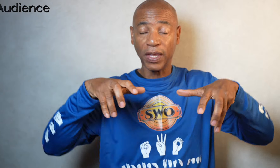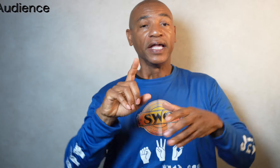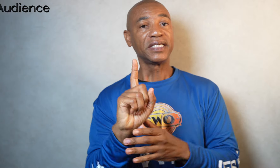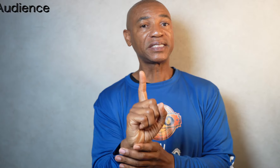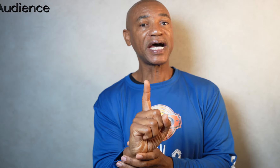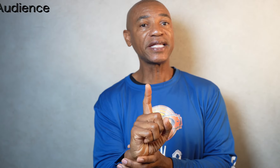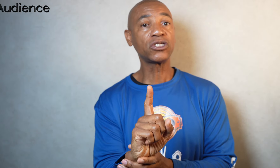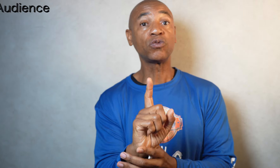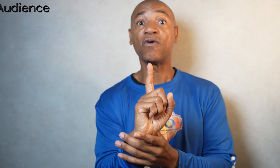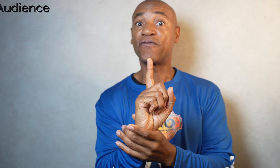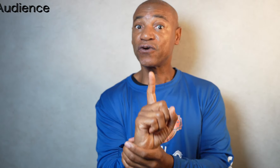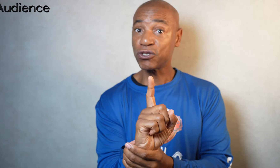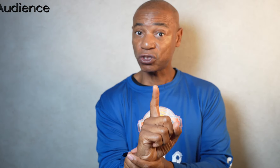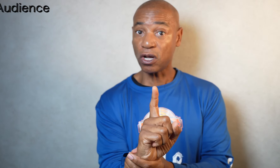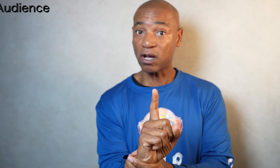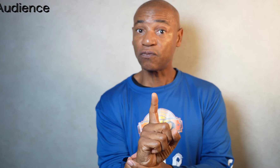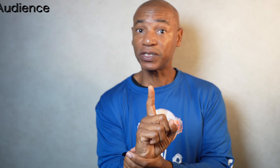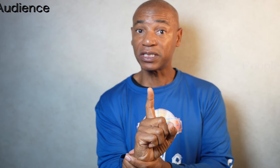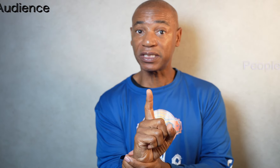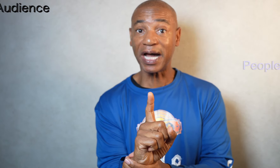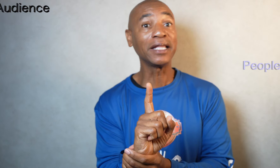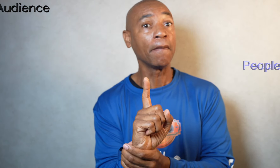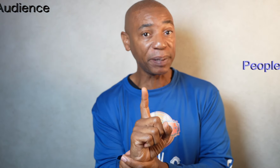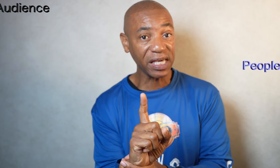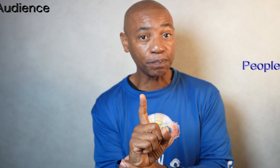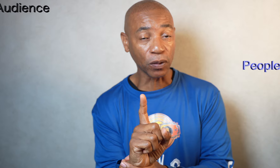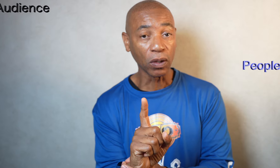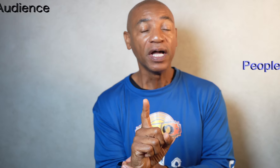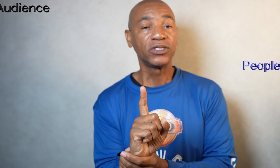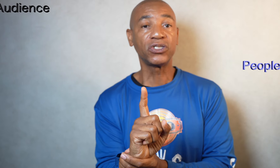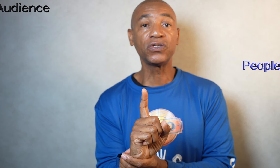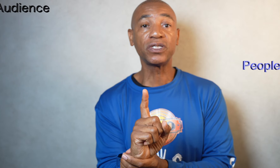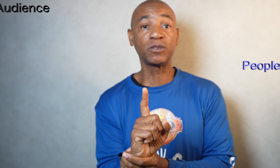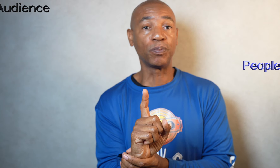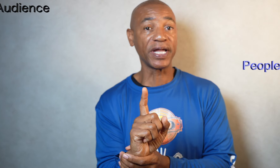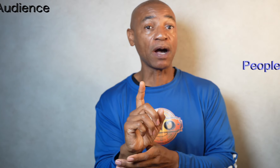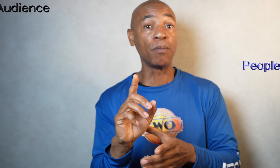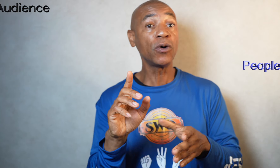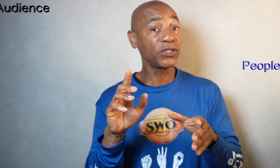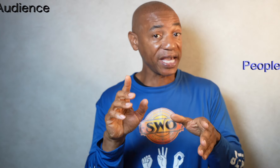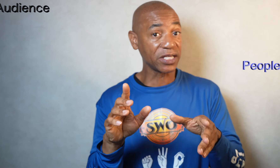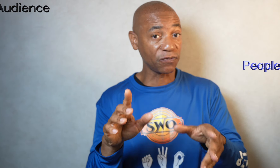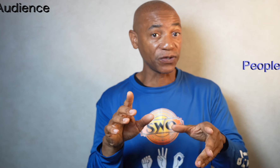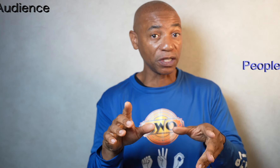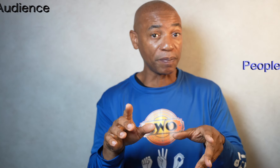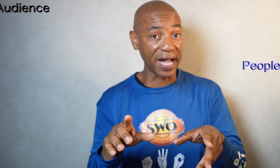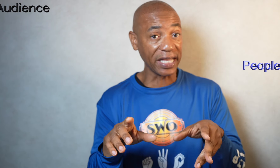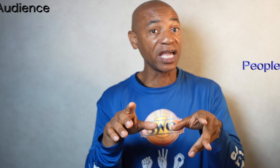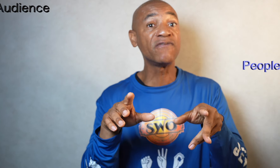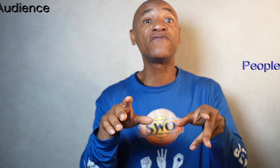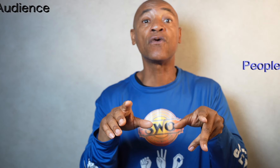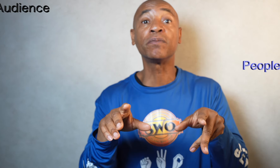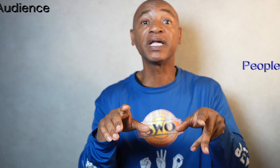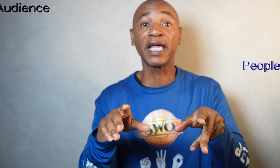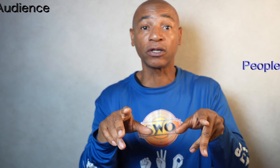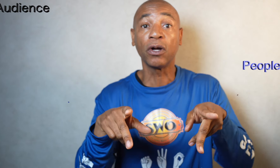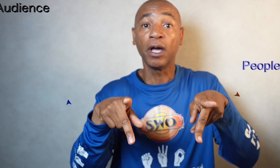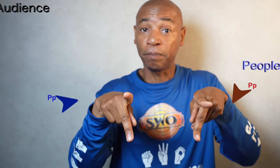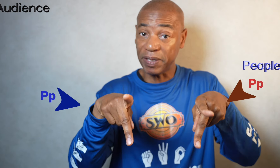To sign this, we'll first start off with the sign people. To do this, bring out both hands in front of the body and form the letter